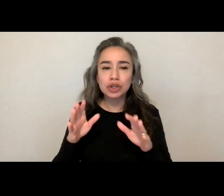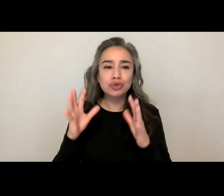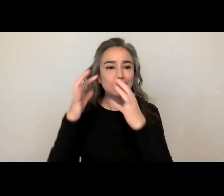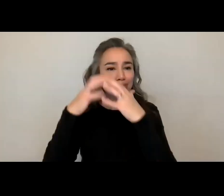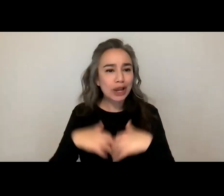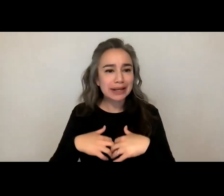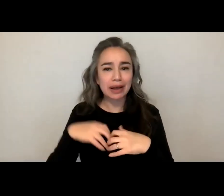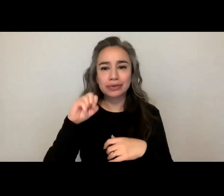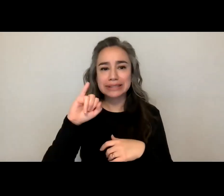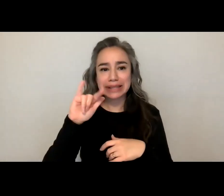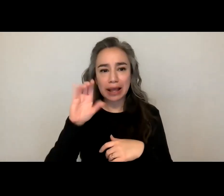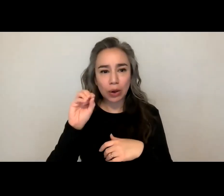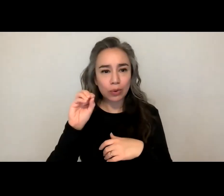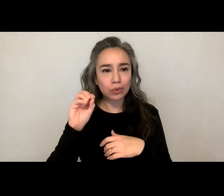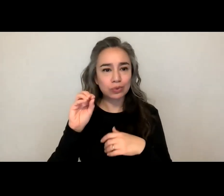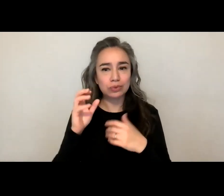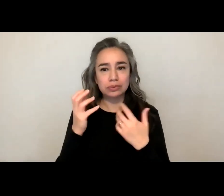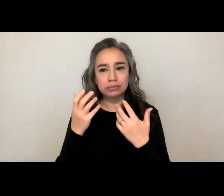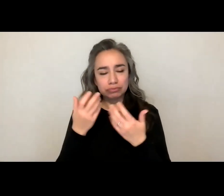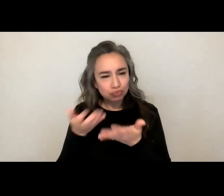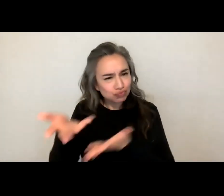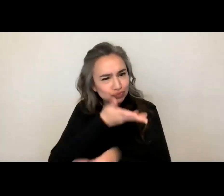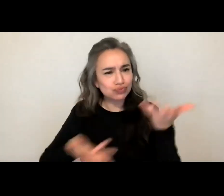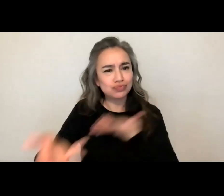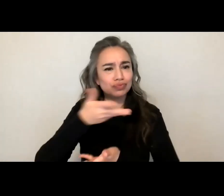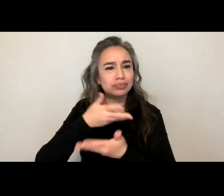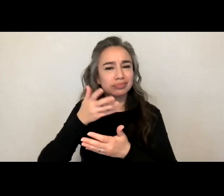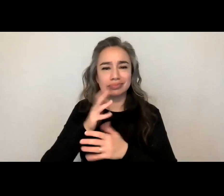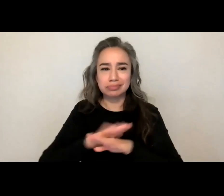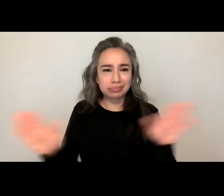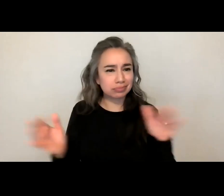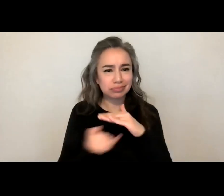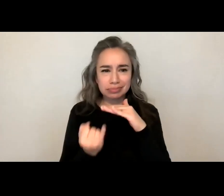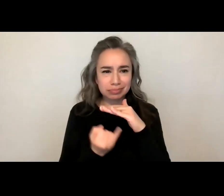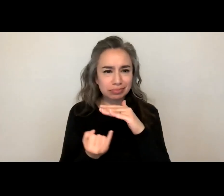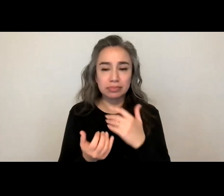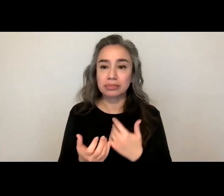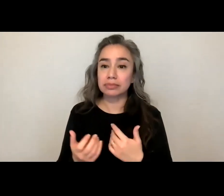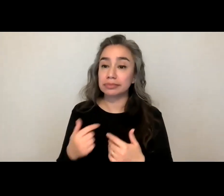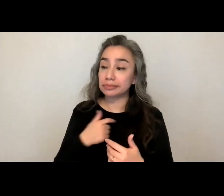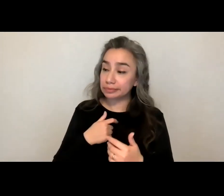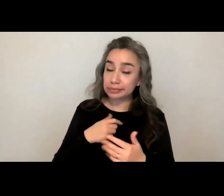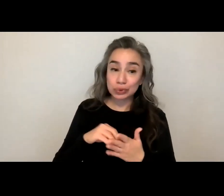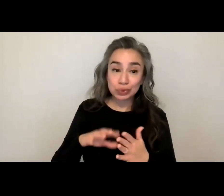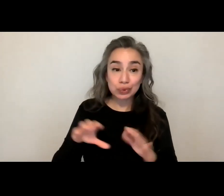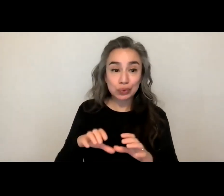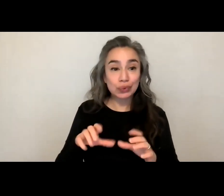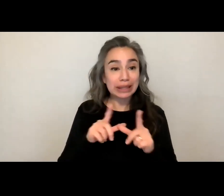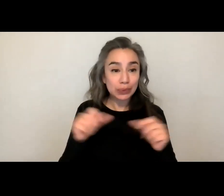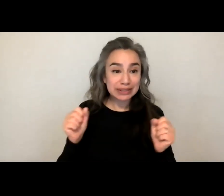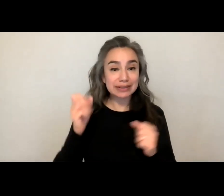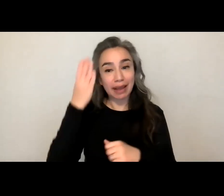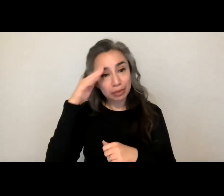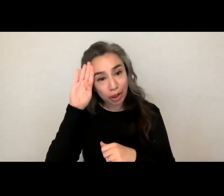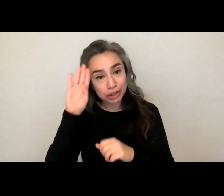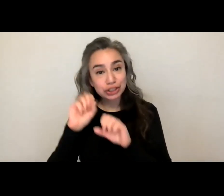field. As a student who, does linguistics and anthropology and sociology and all of these things, I have